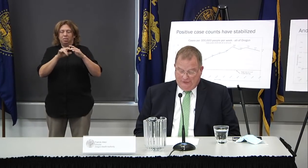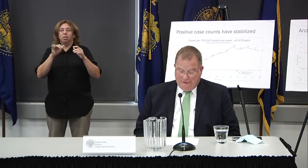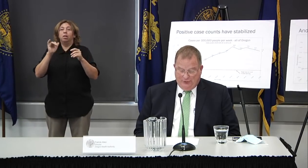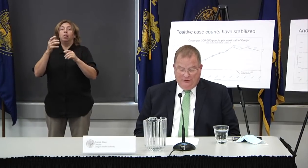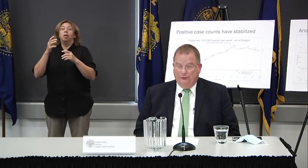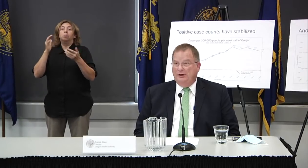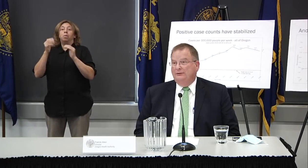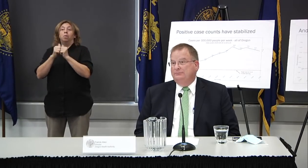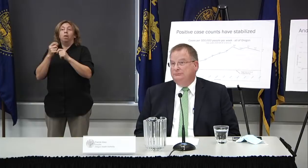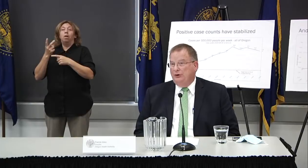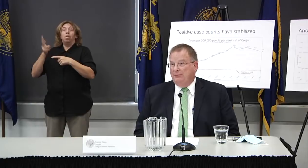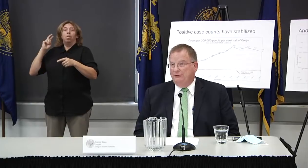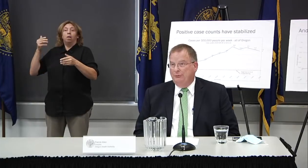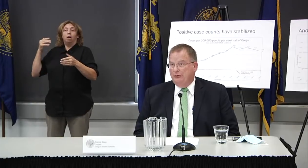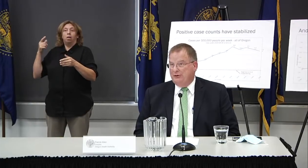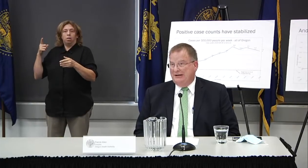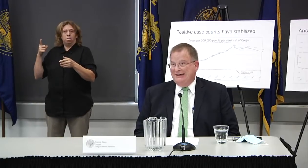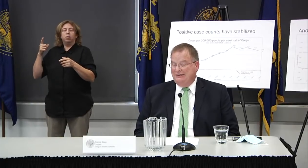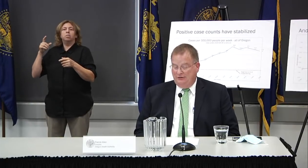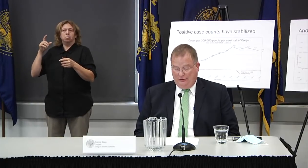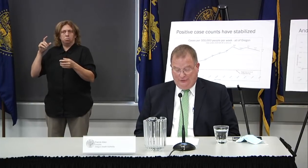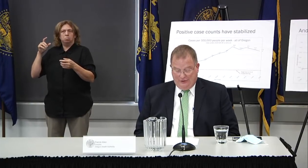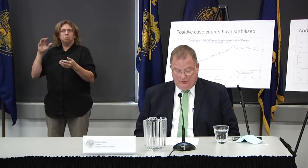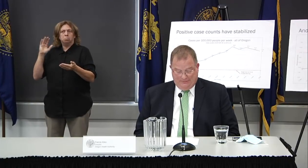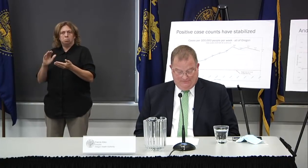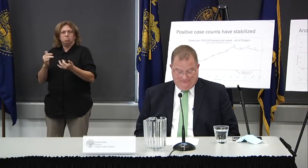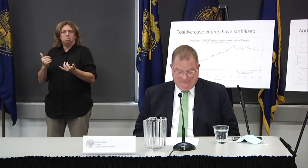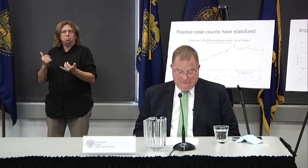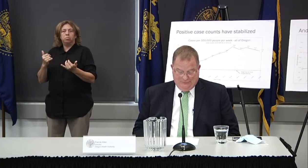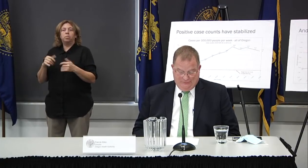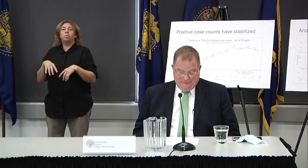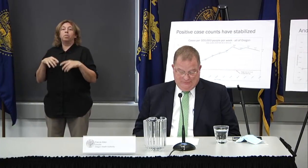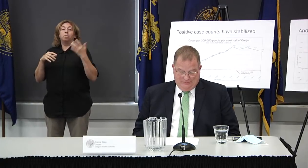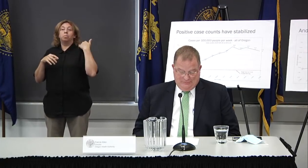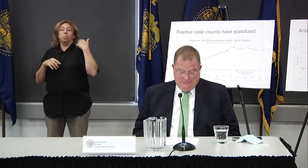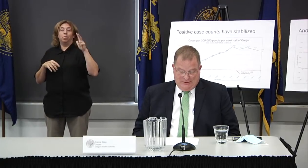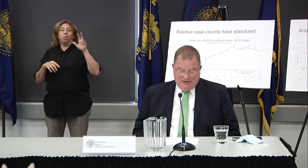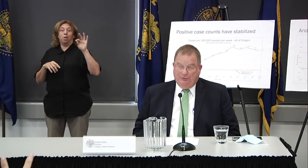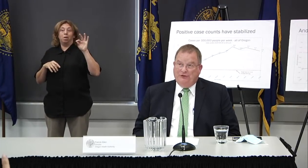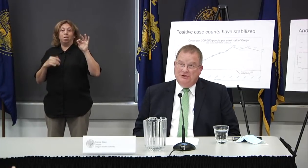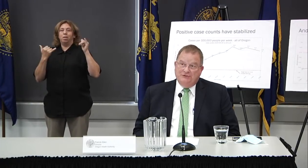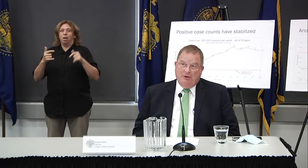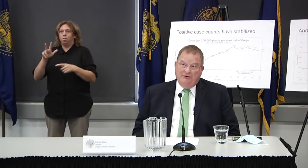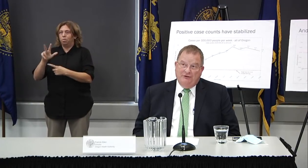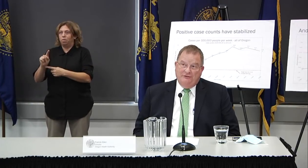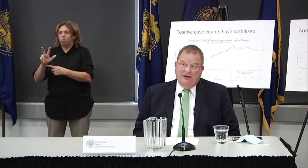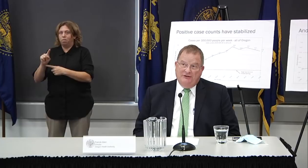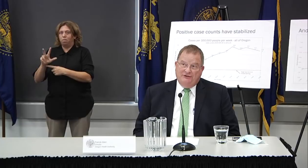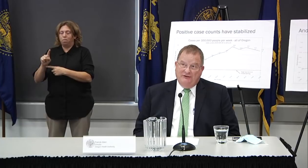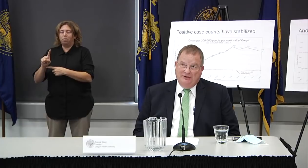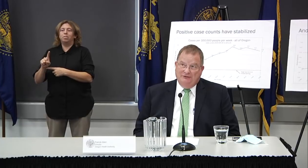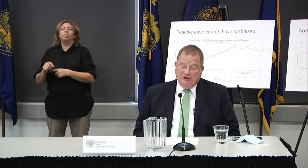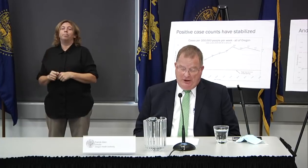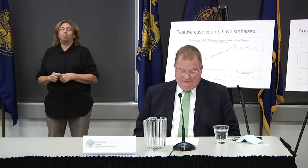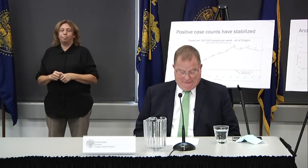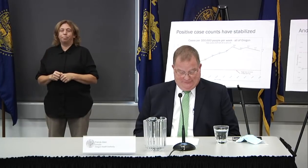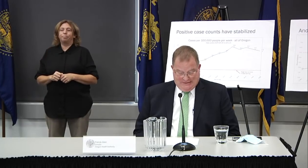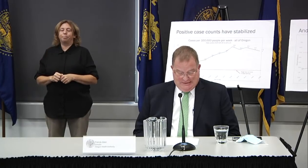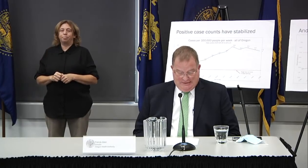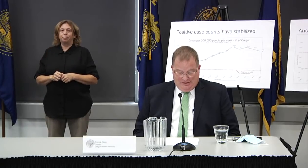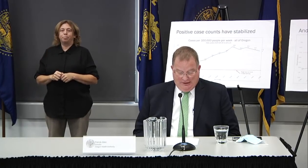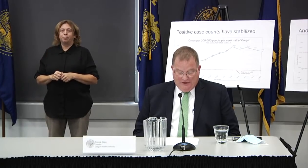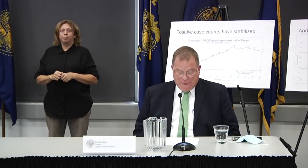than the previous week as well, dropping from 39 to 31. The percentage of positive tests has leveled